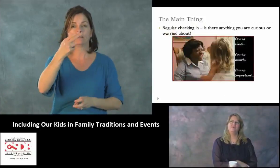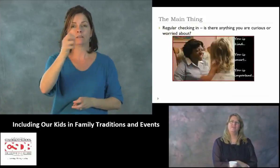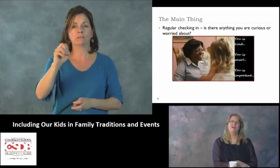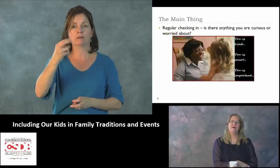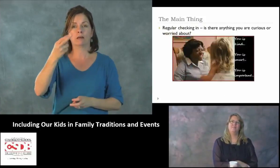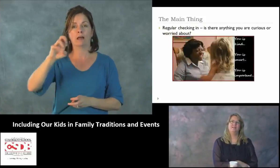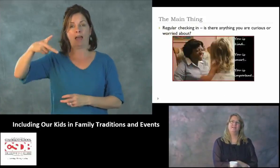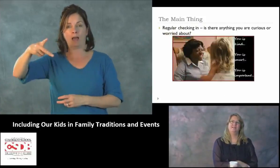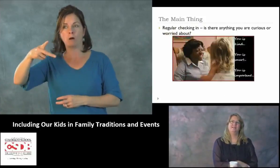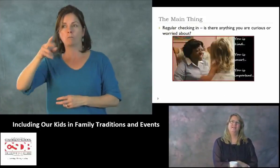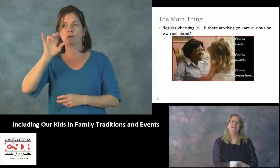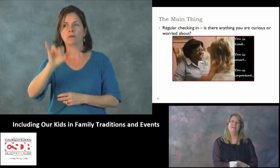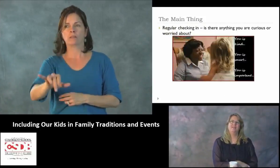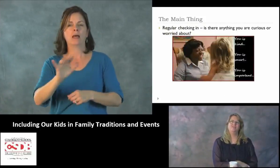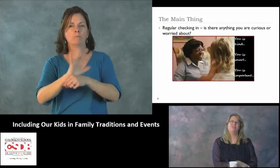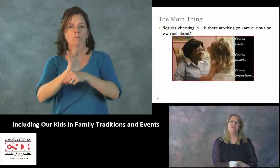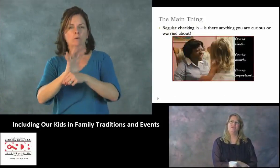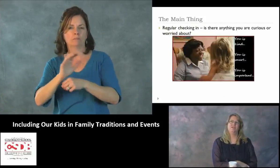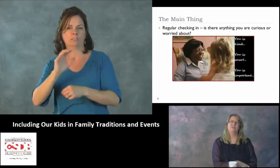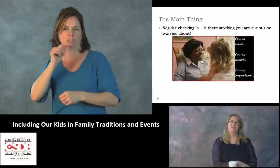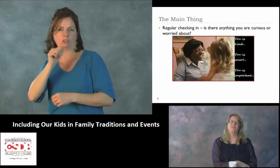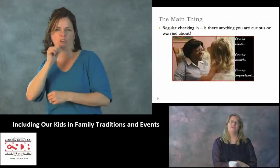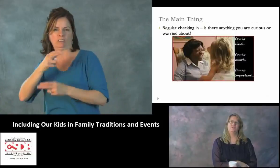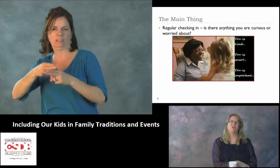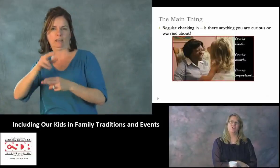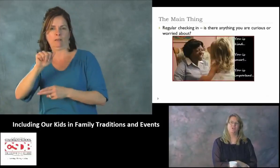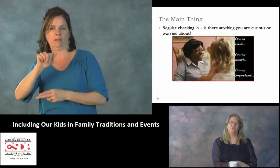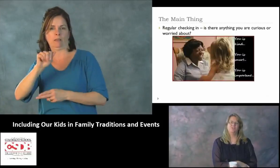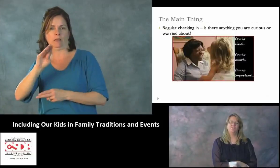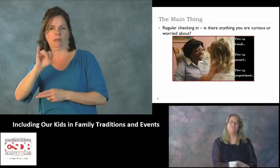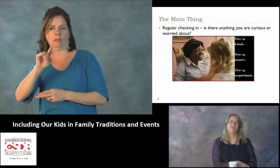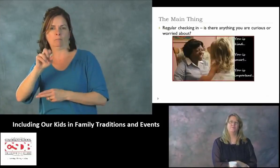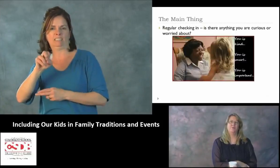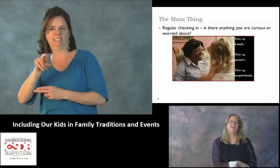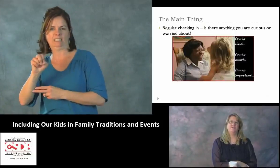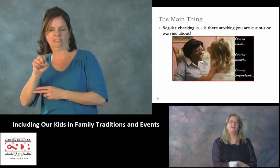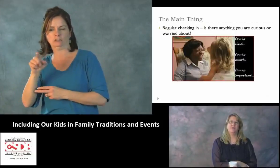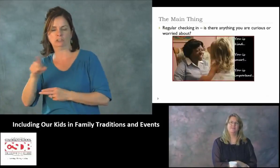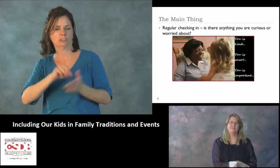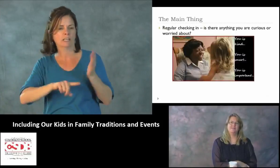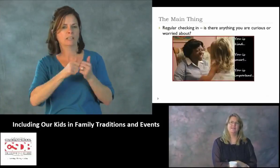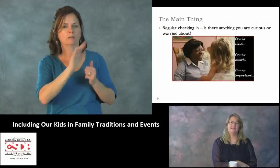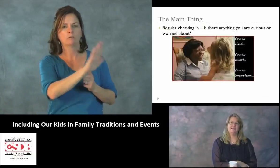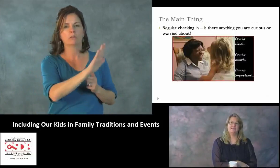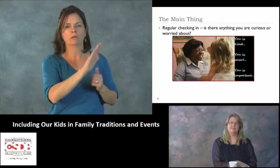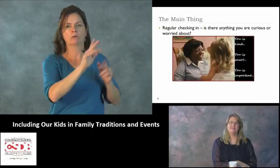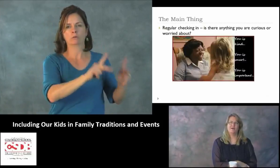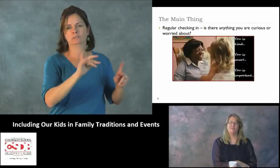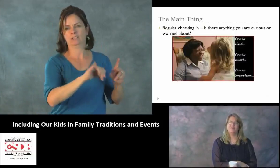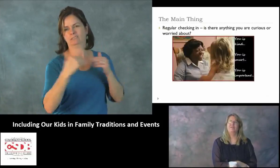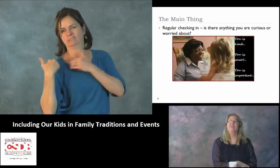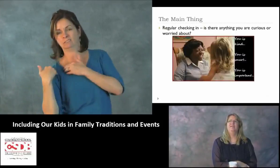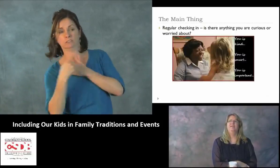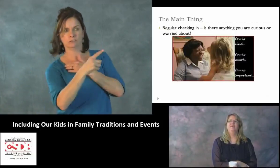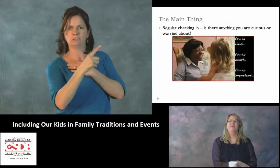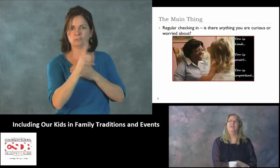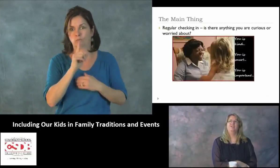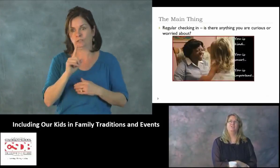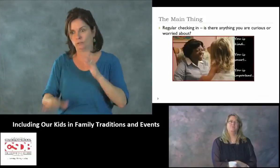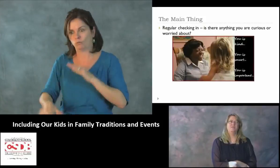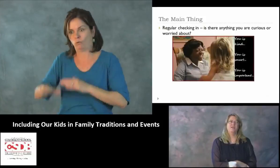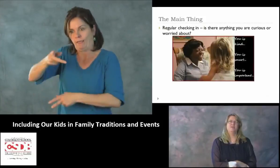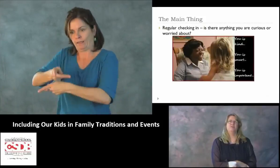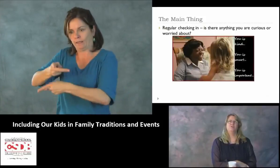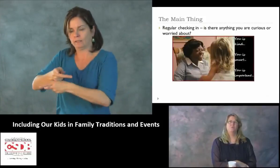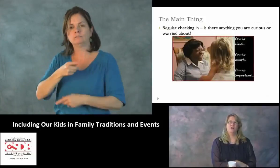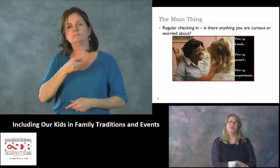So here Abilene is checking in with her charge. You know, they practically raised these kids in the South. And